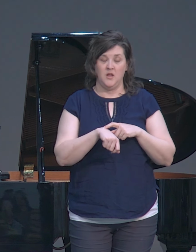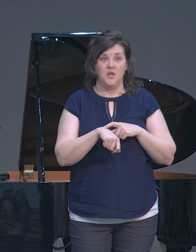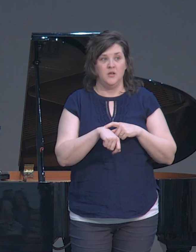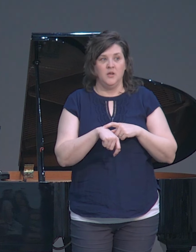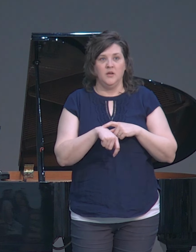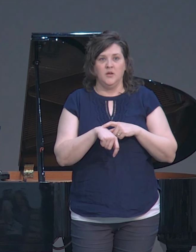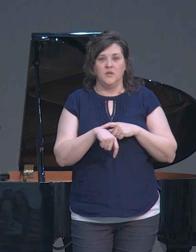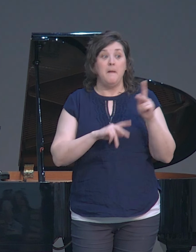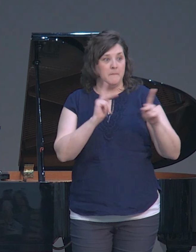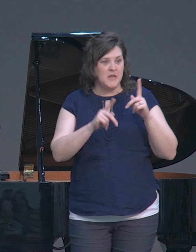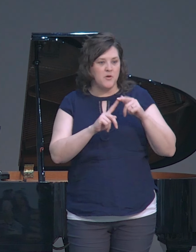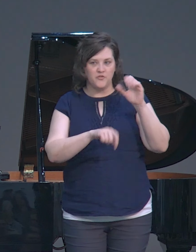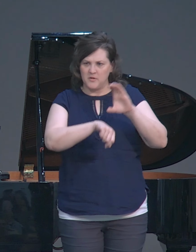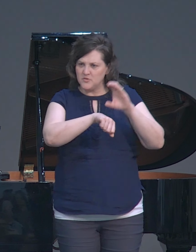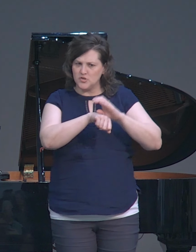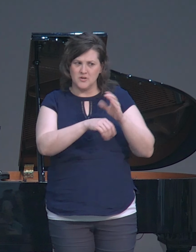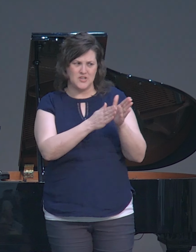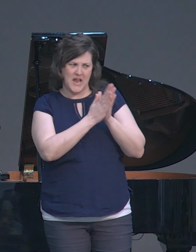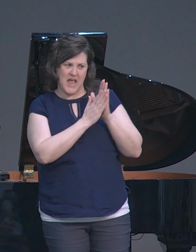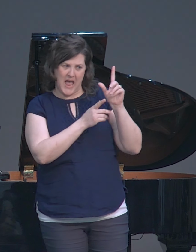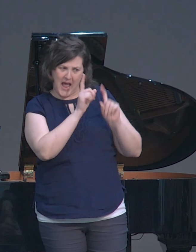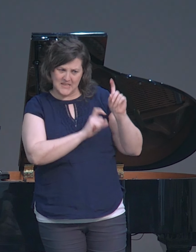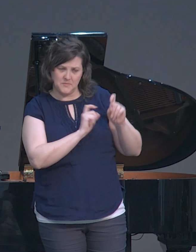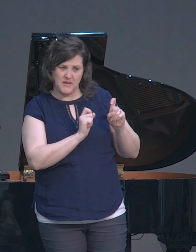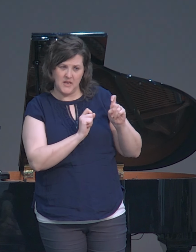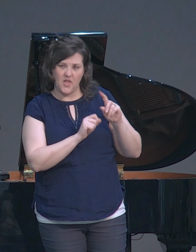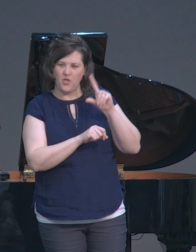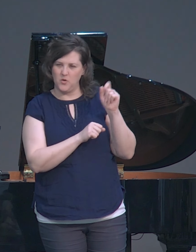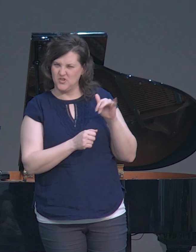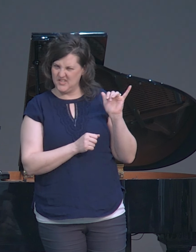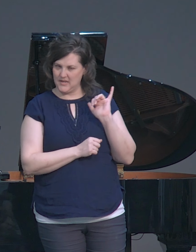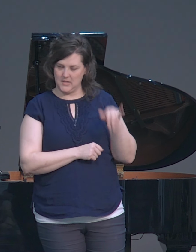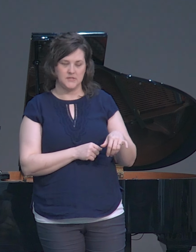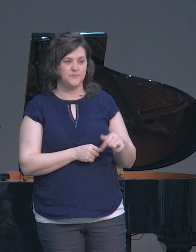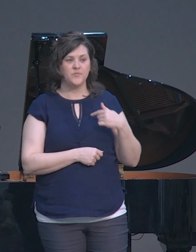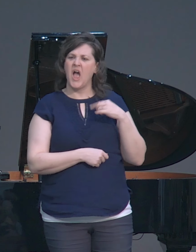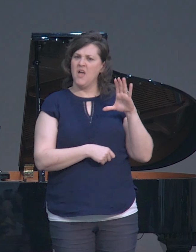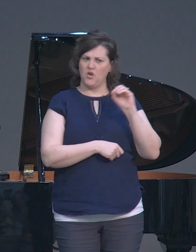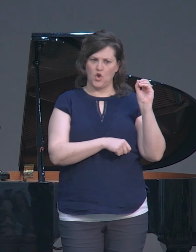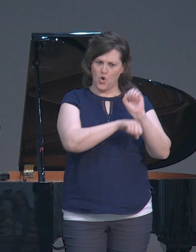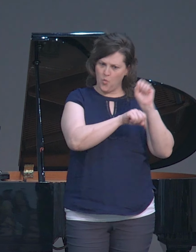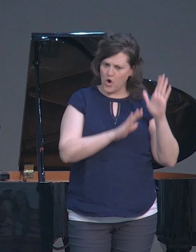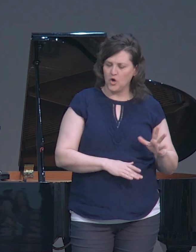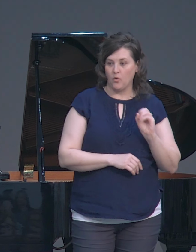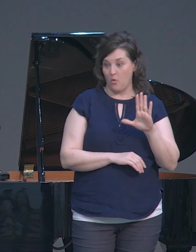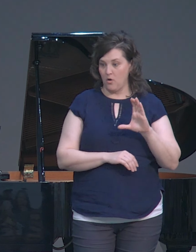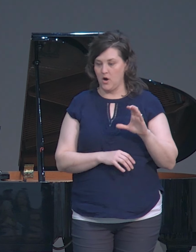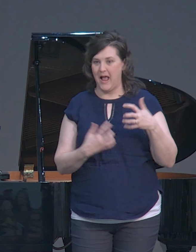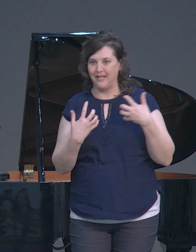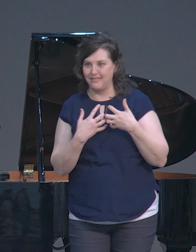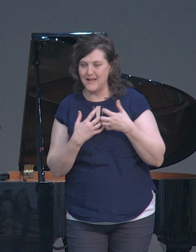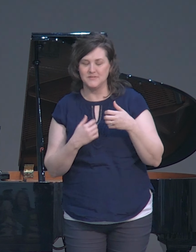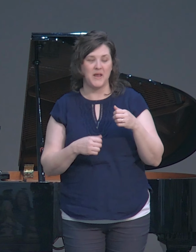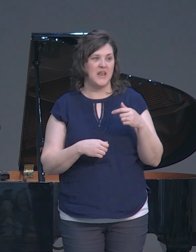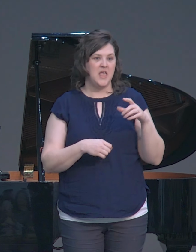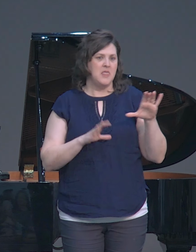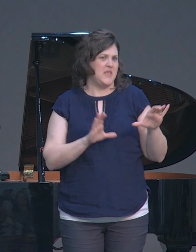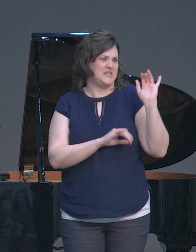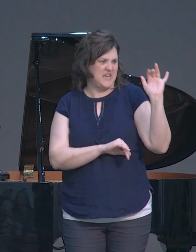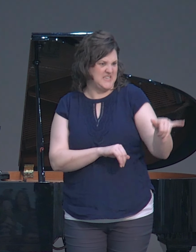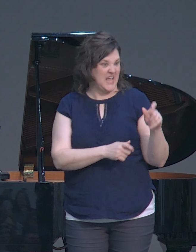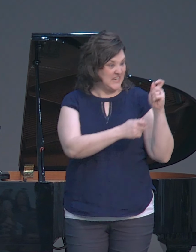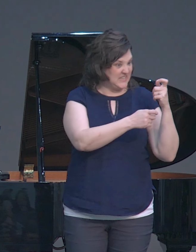People from church usually ask me something, and the question typically goes like this. I have a coworker or a classmate that does this